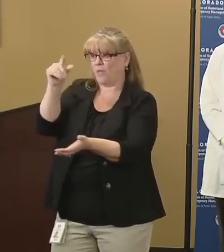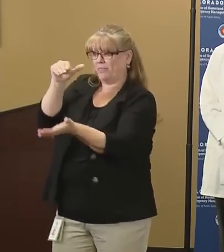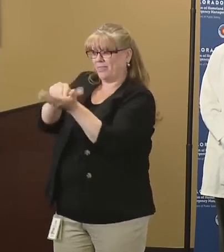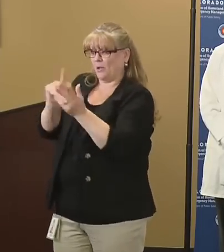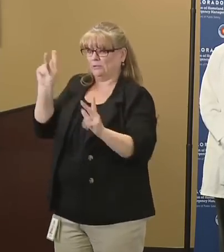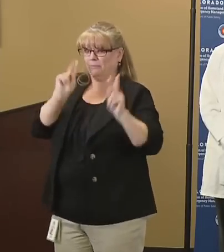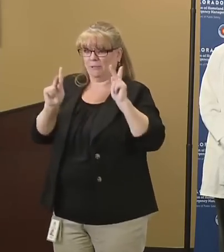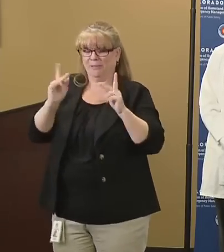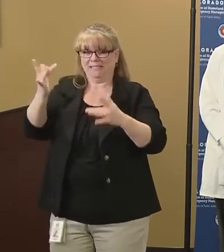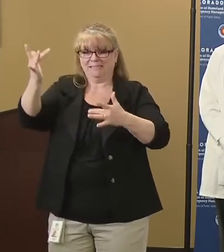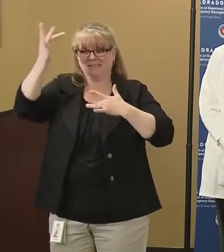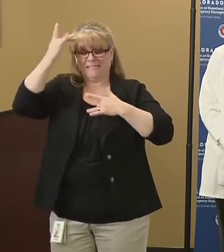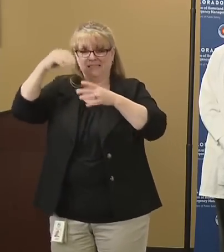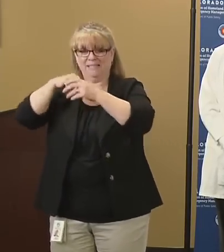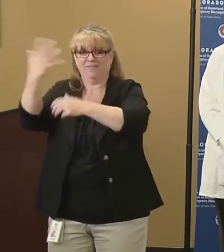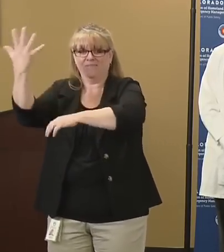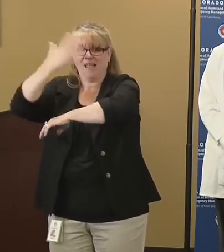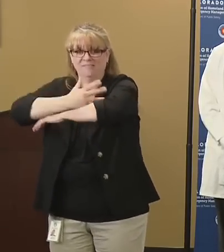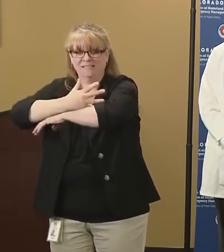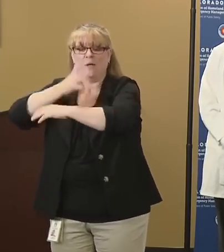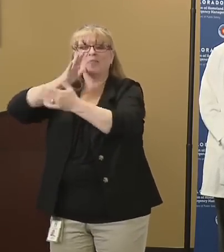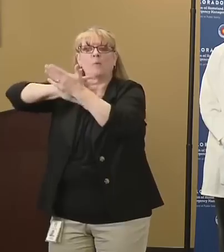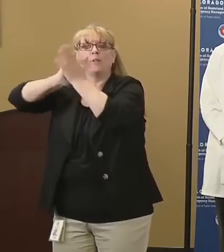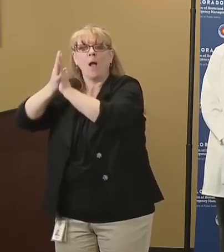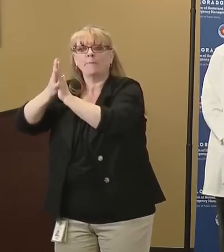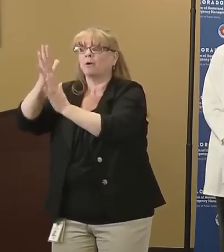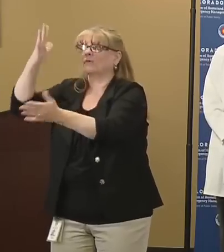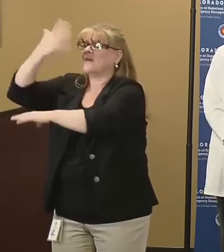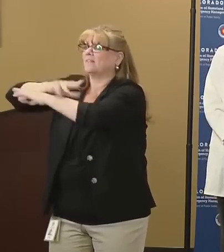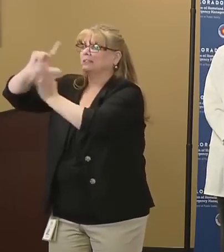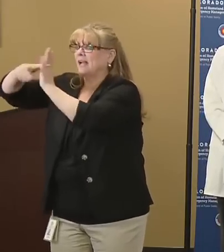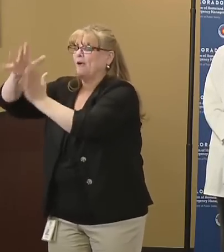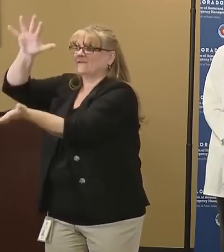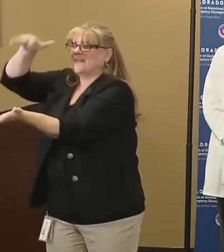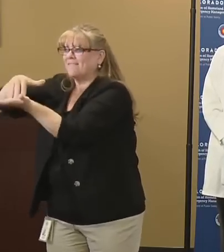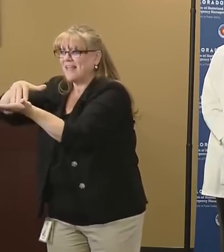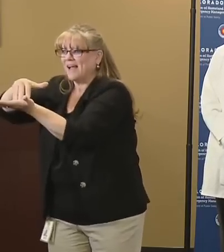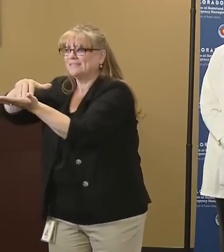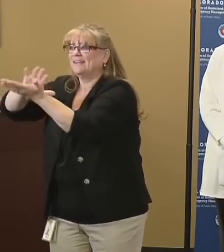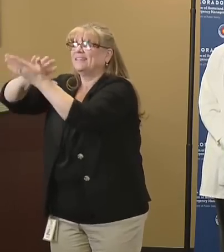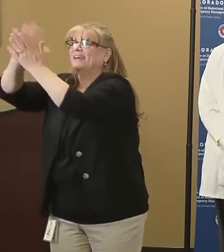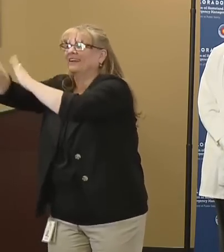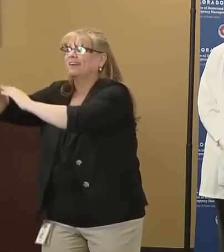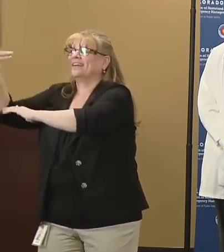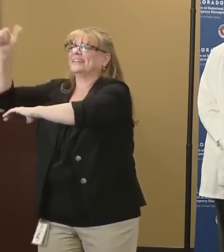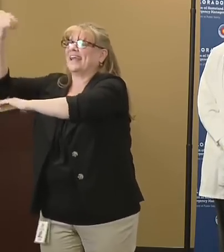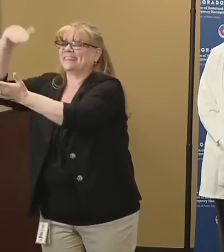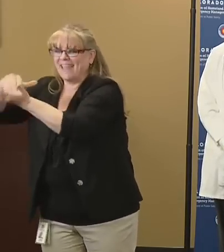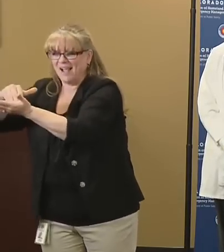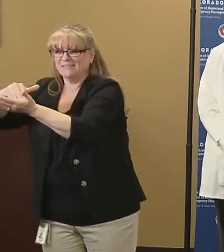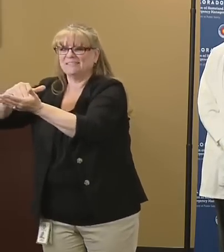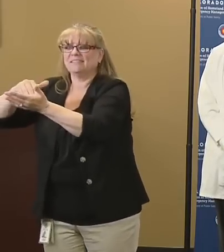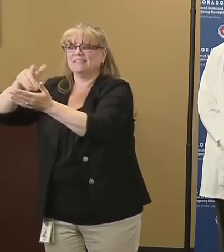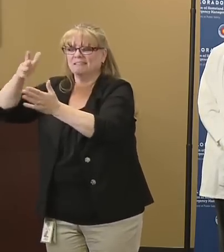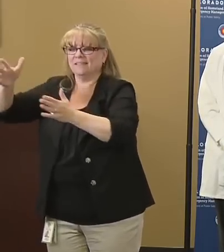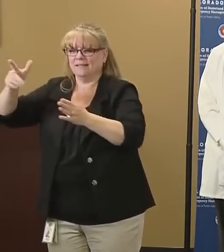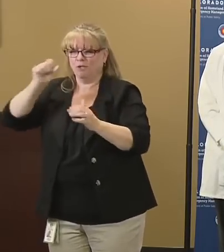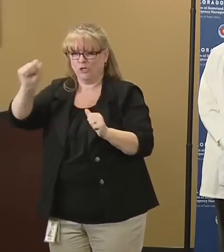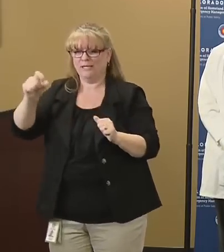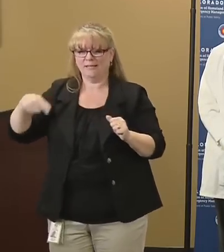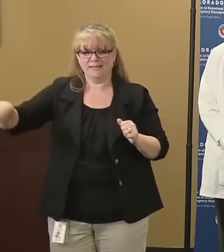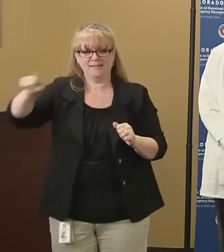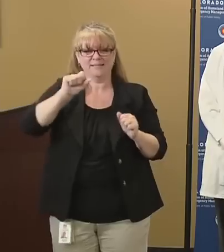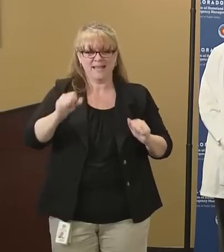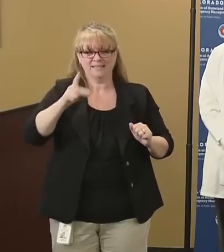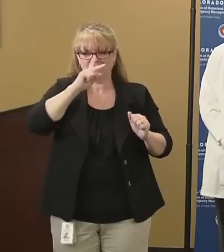then 15,000, 30,000, 35. It still would spread and have an enormous peak, doubling every 5 days. That's very